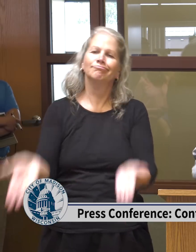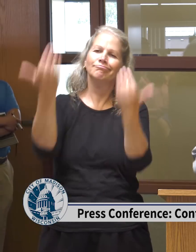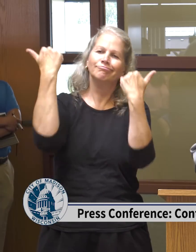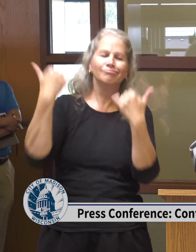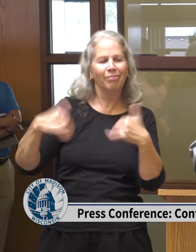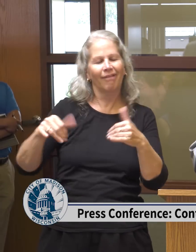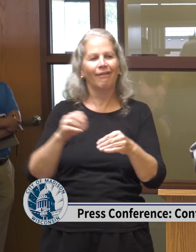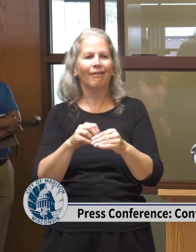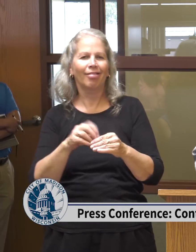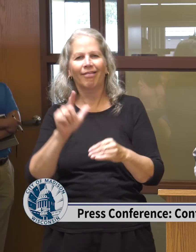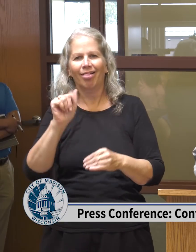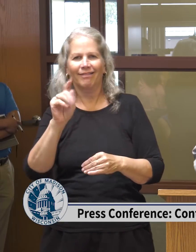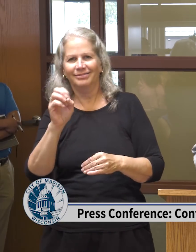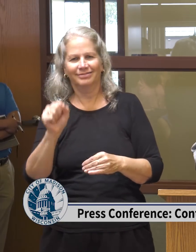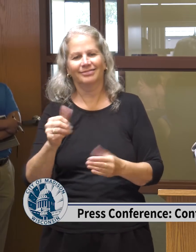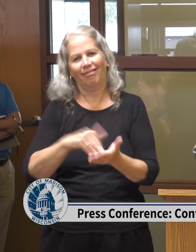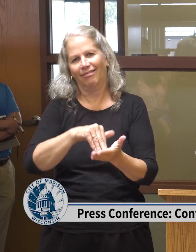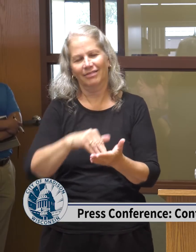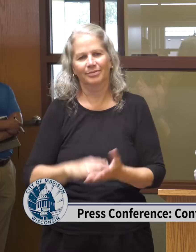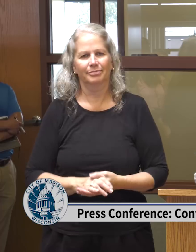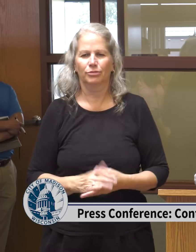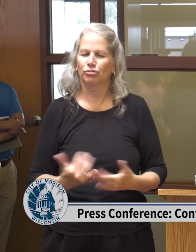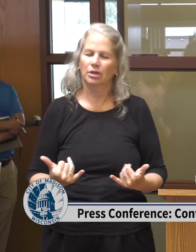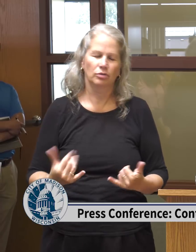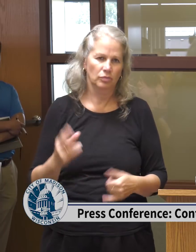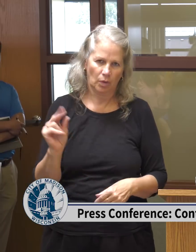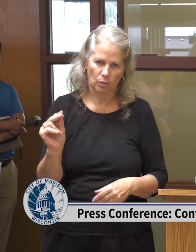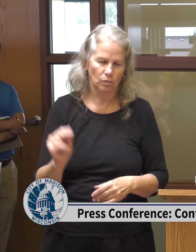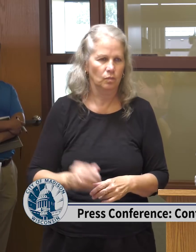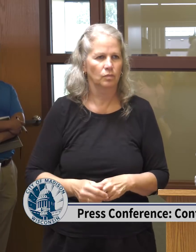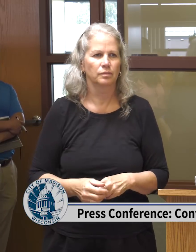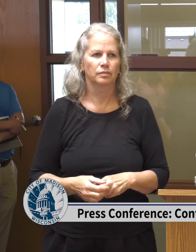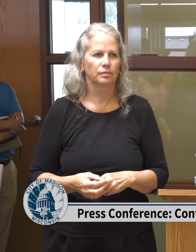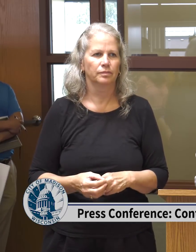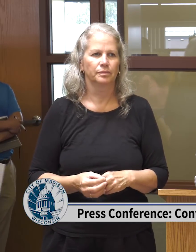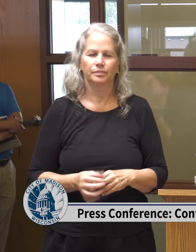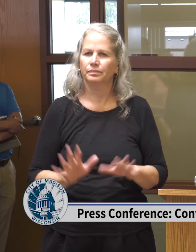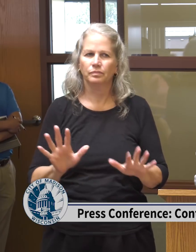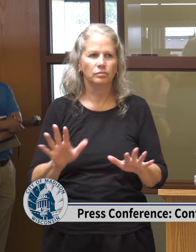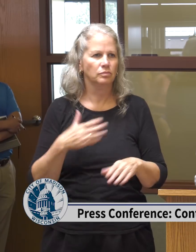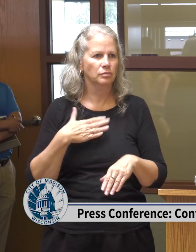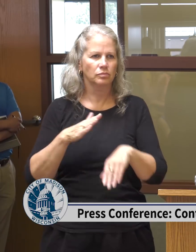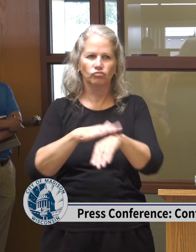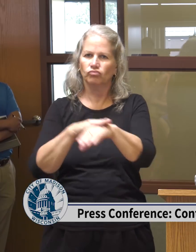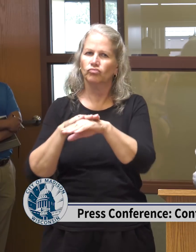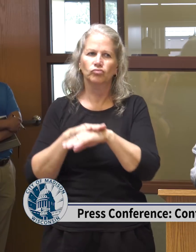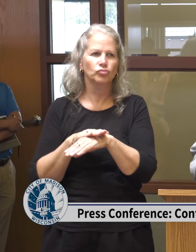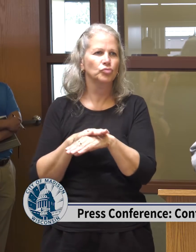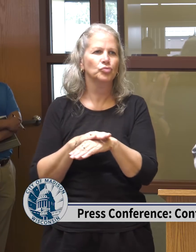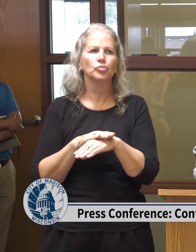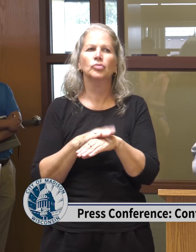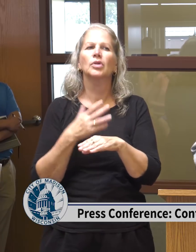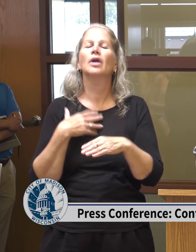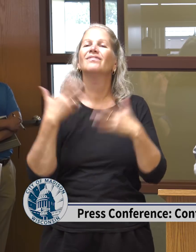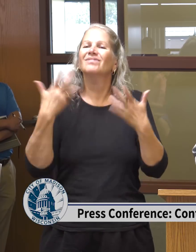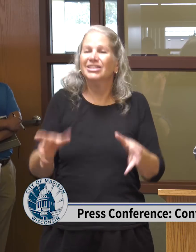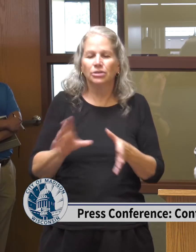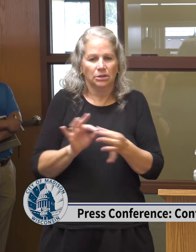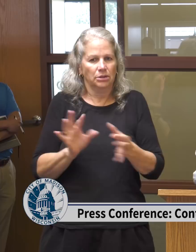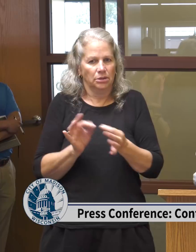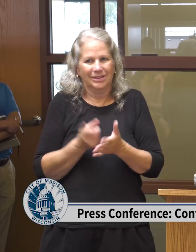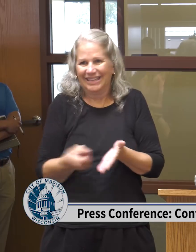Also, repeat the very first message from a week ago. Do